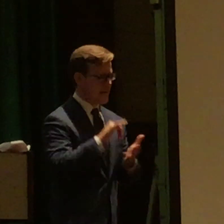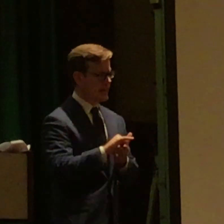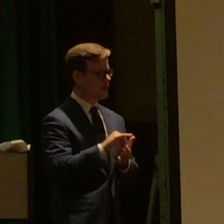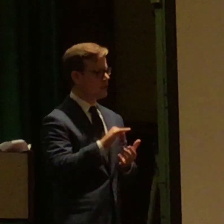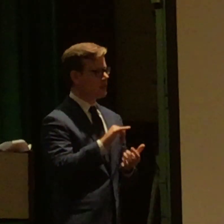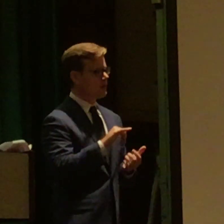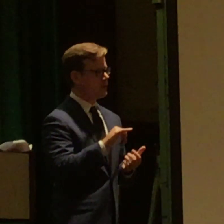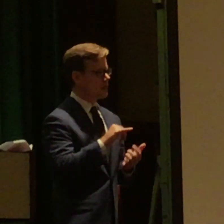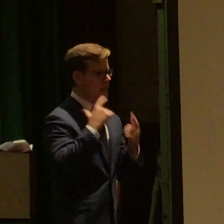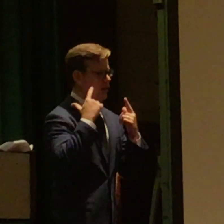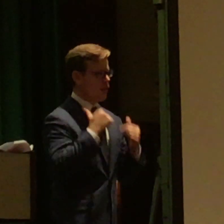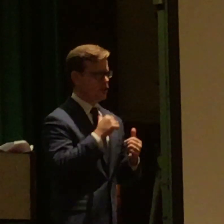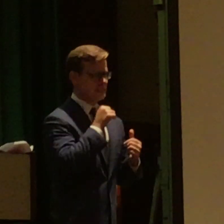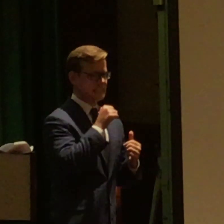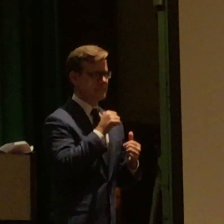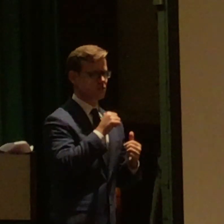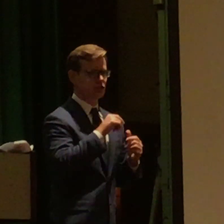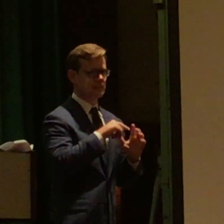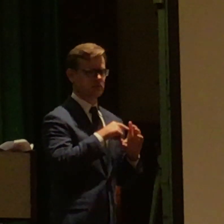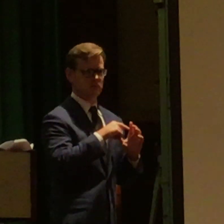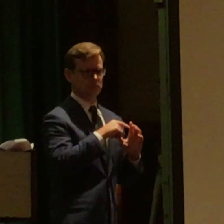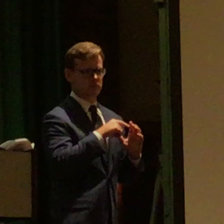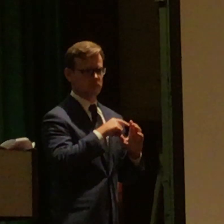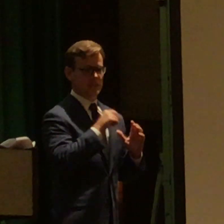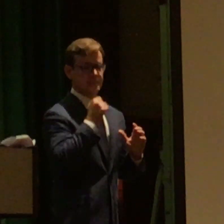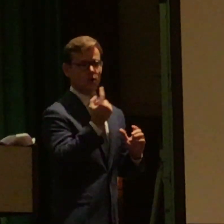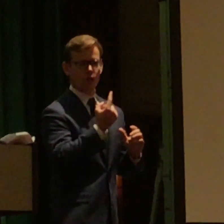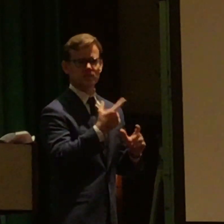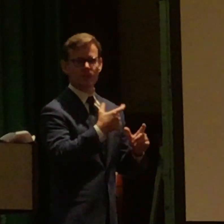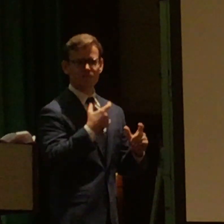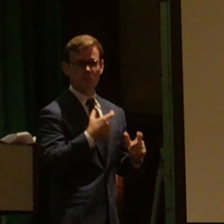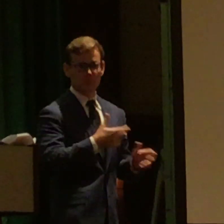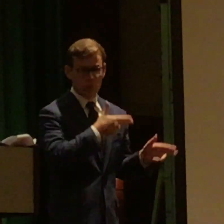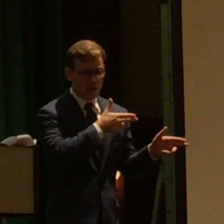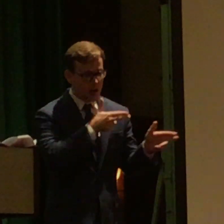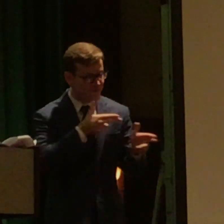And I want to let you know that hearing loss